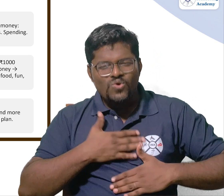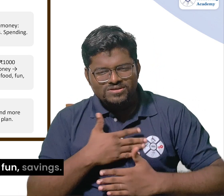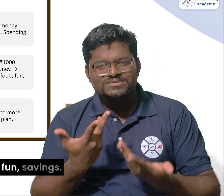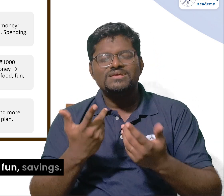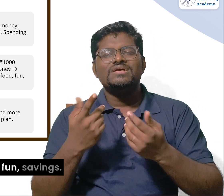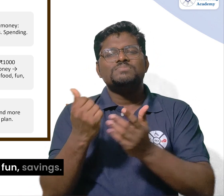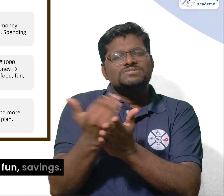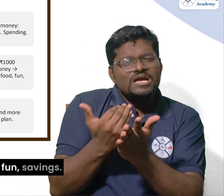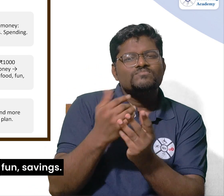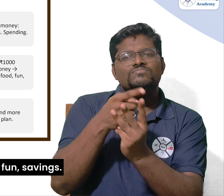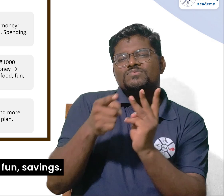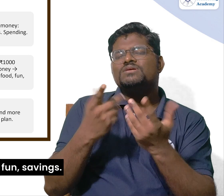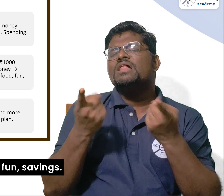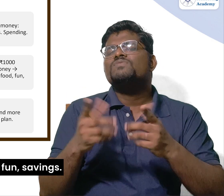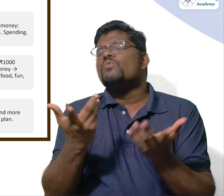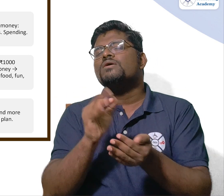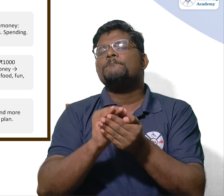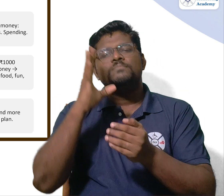fun, savings.